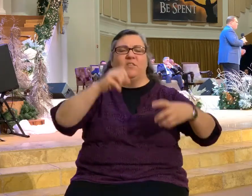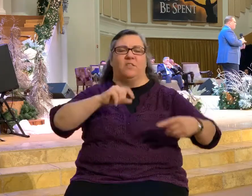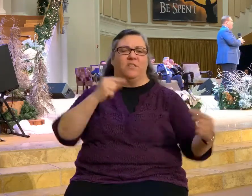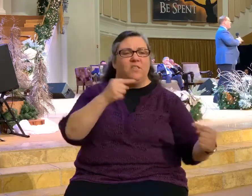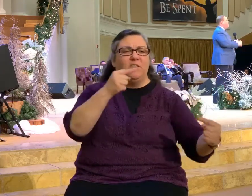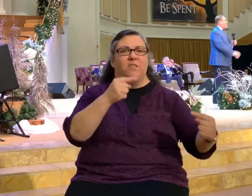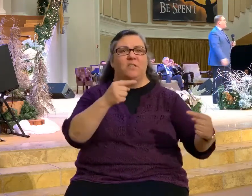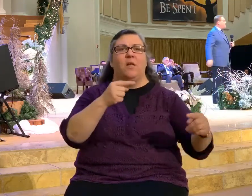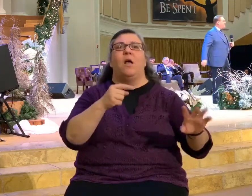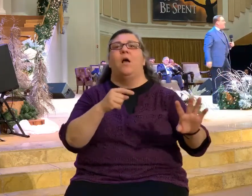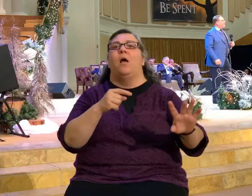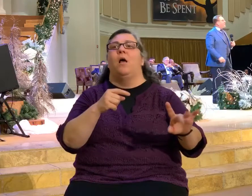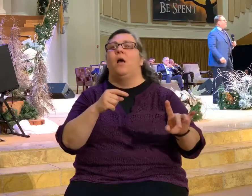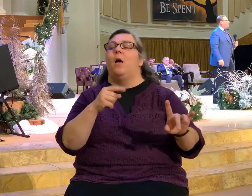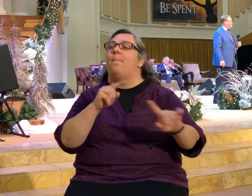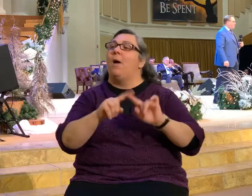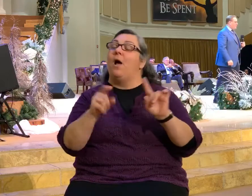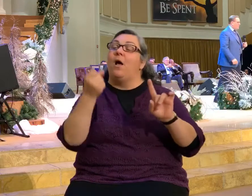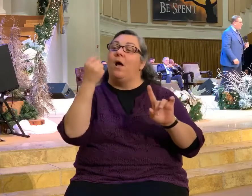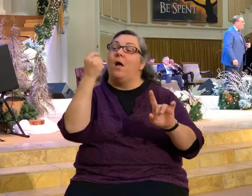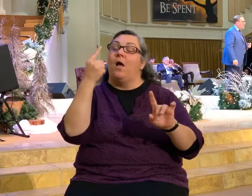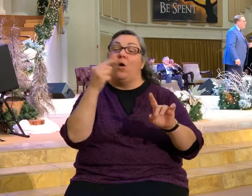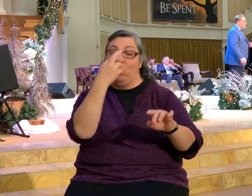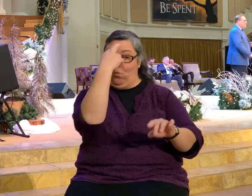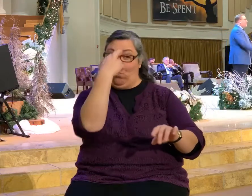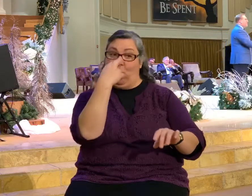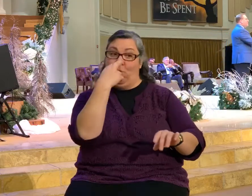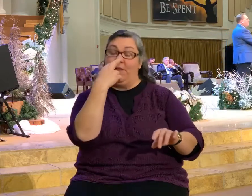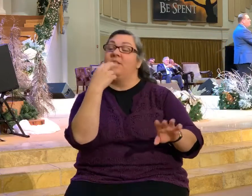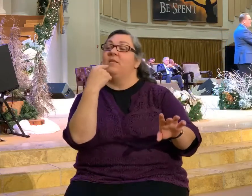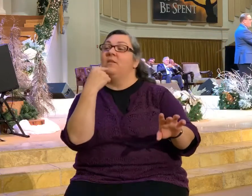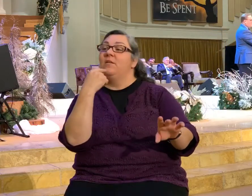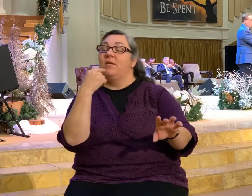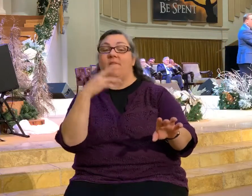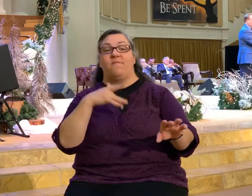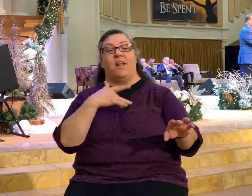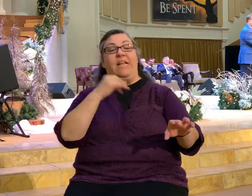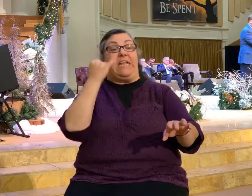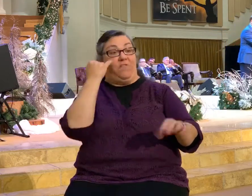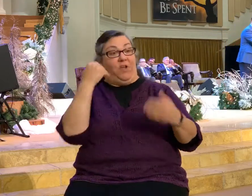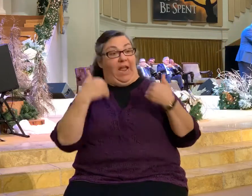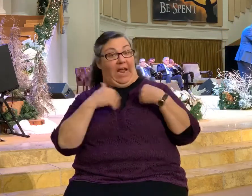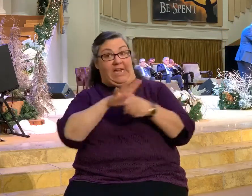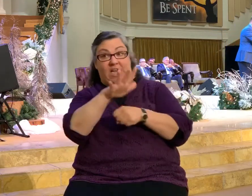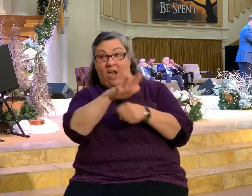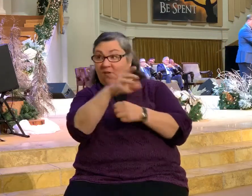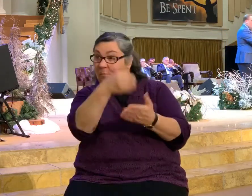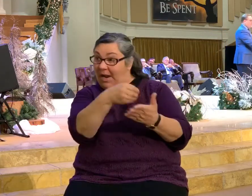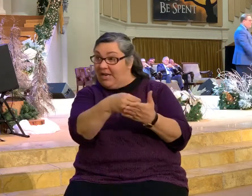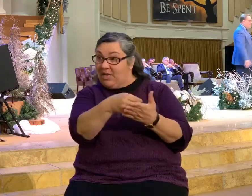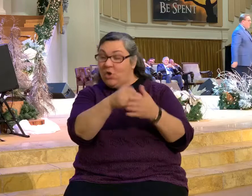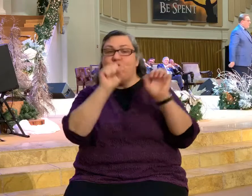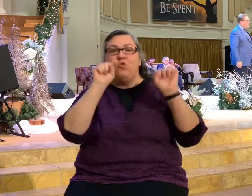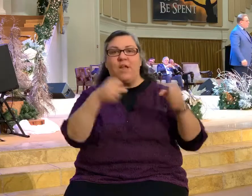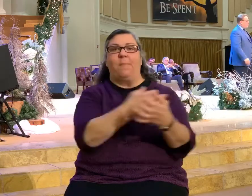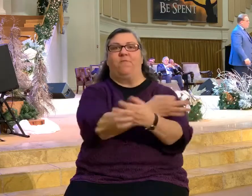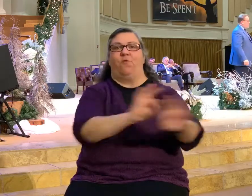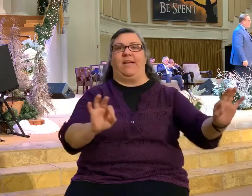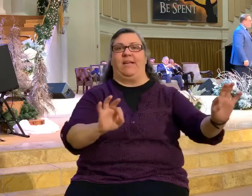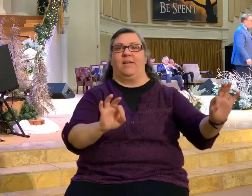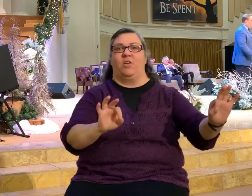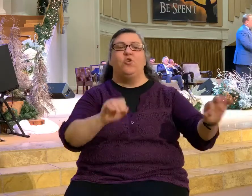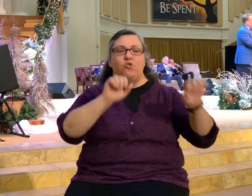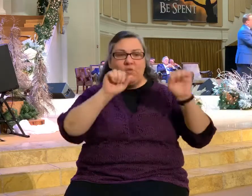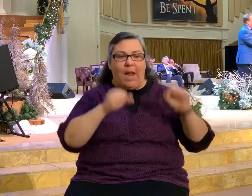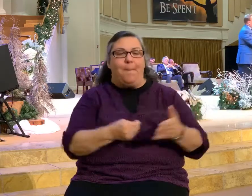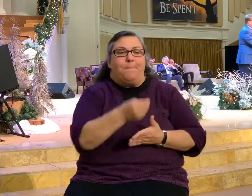you could be free, even if a slave or even if a criminal, if you could get enough money. So money became the end of all things. And you could win